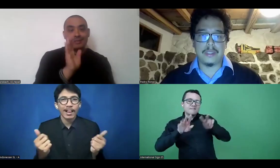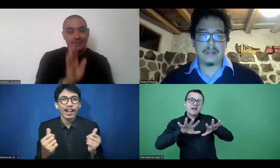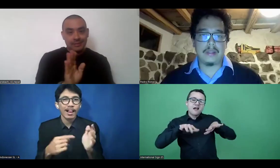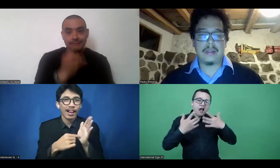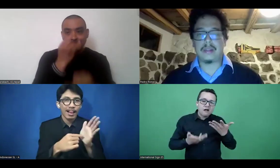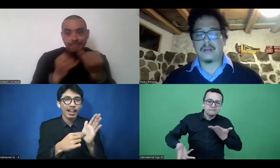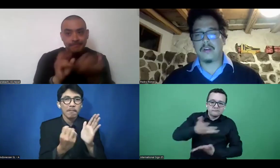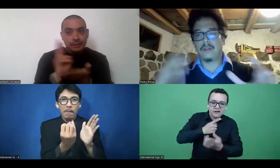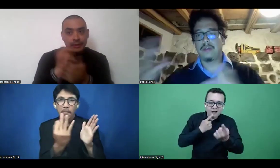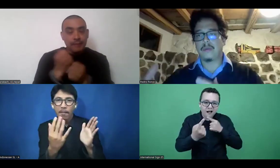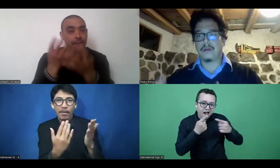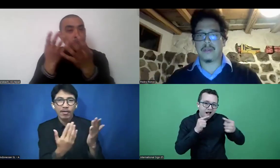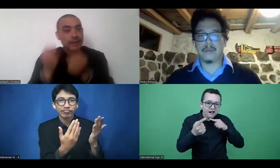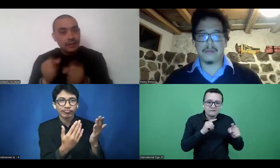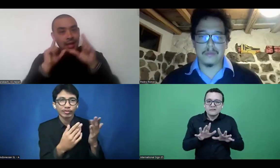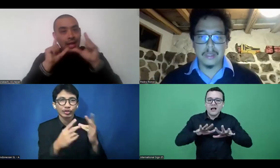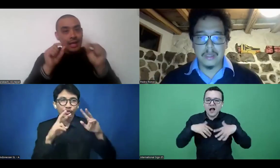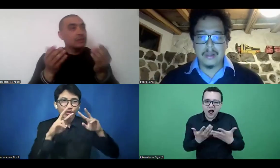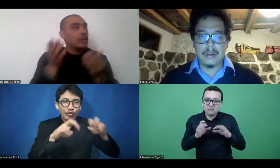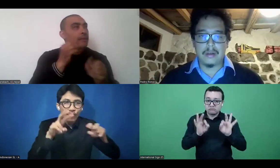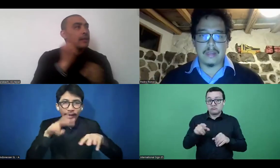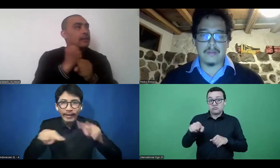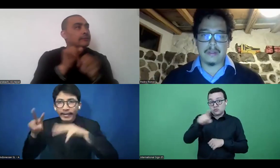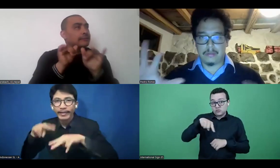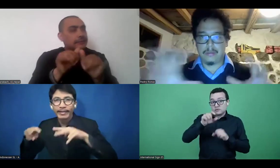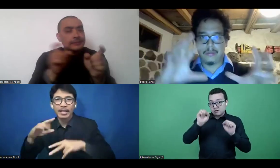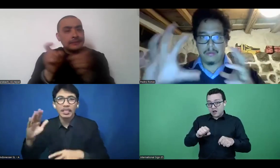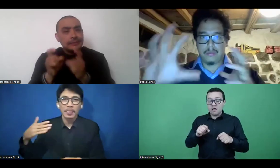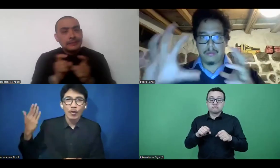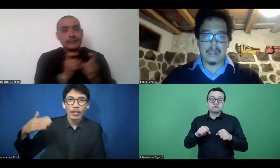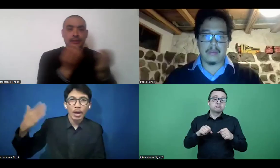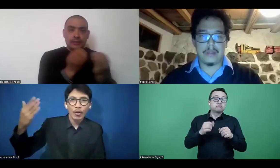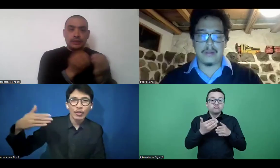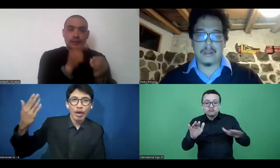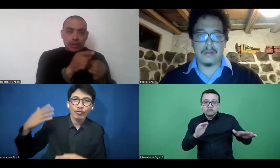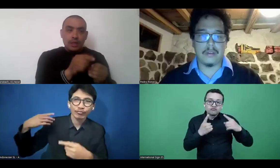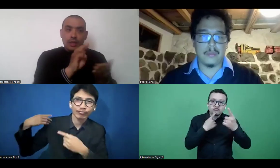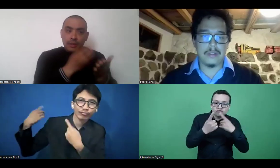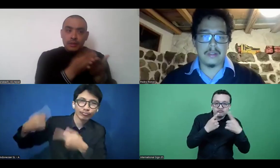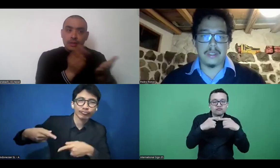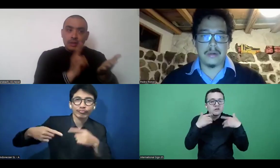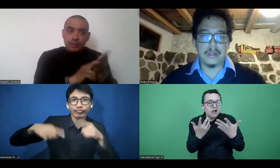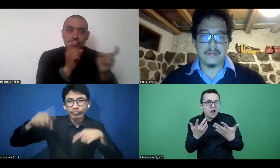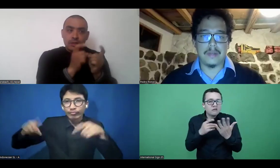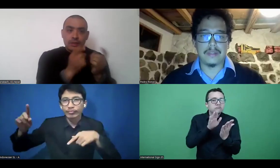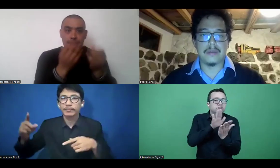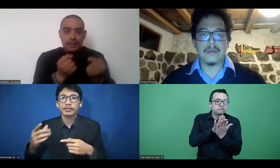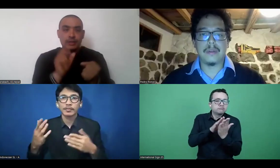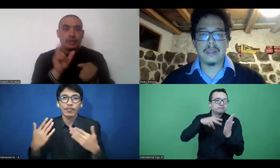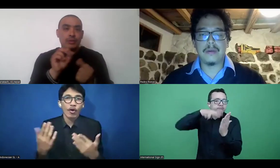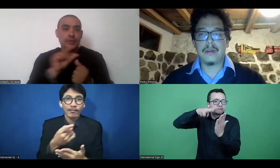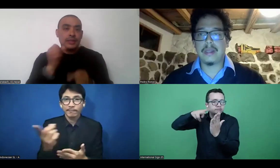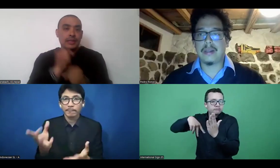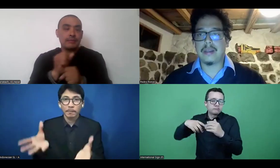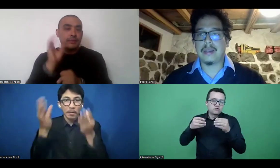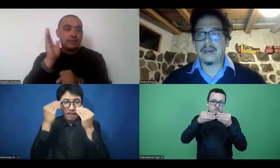just presented, and that hopefully you were also able to navigate to explore a little bit in the documents that we shared in advance. So